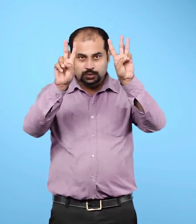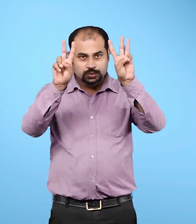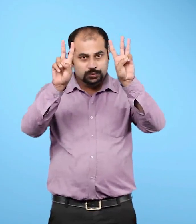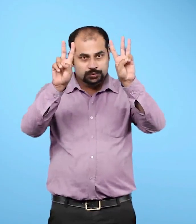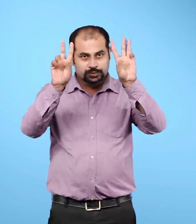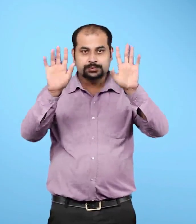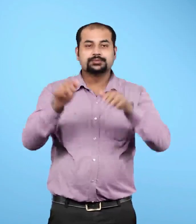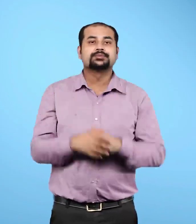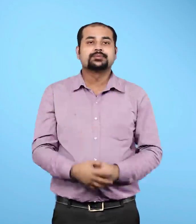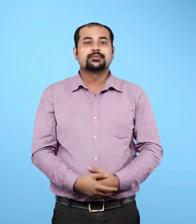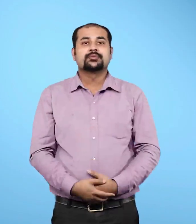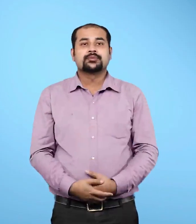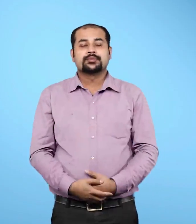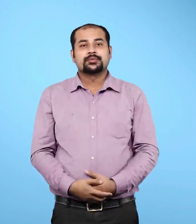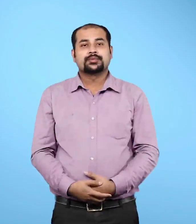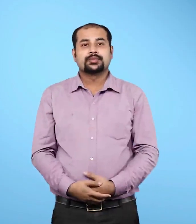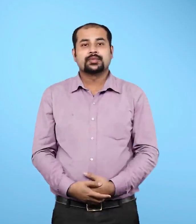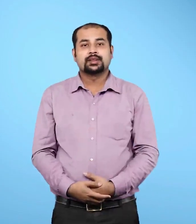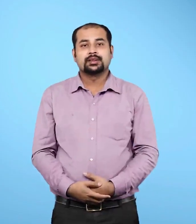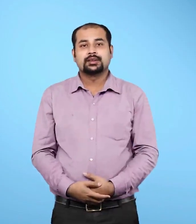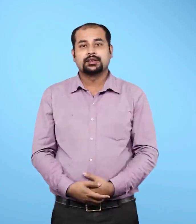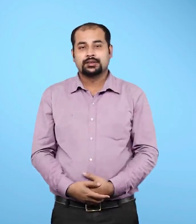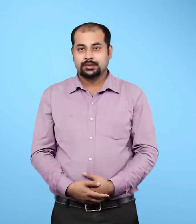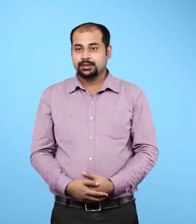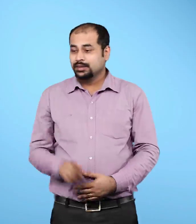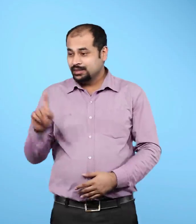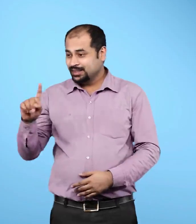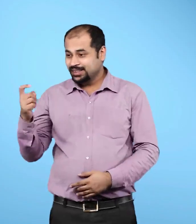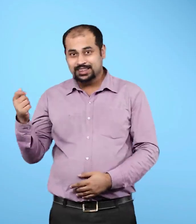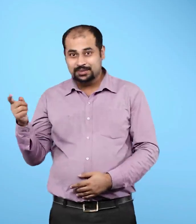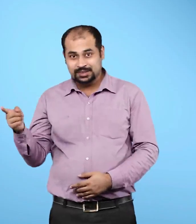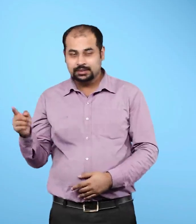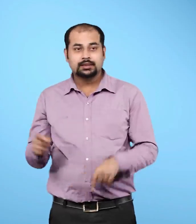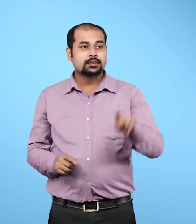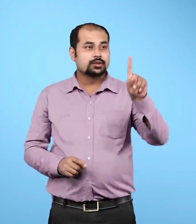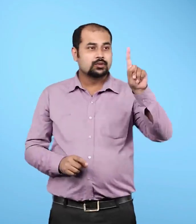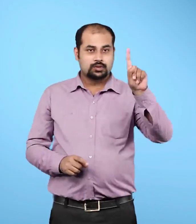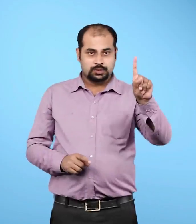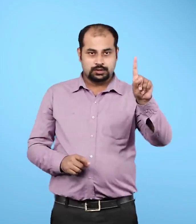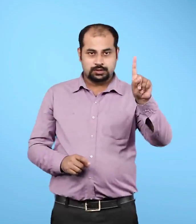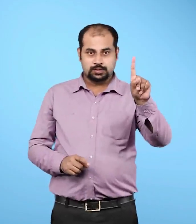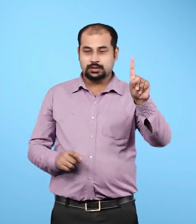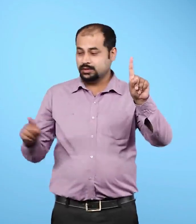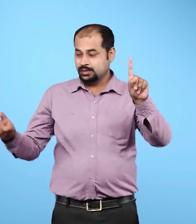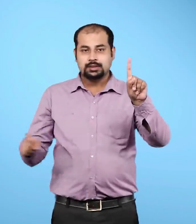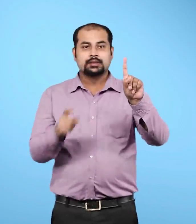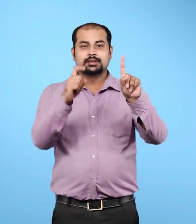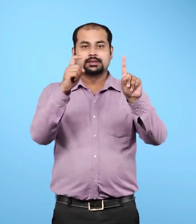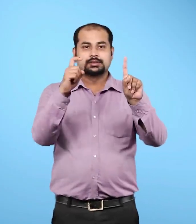number 2 is written. Row 2, column 1, number 1 is written, column 2, number